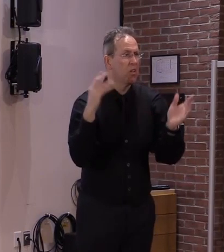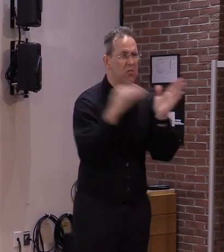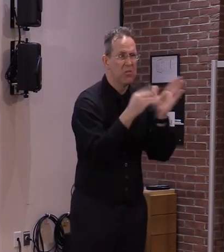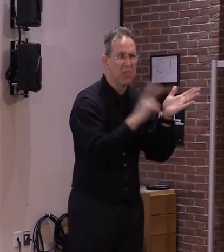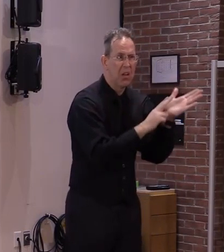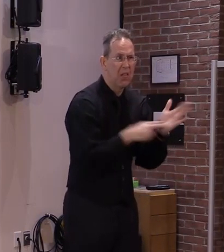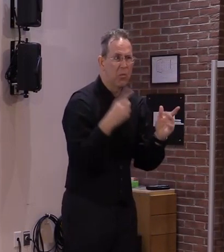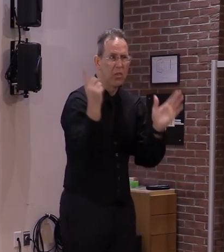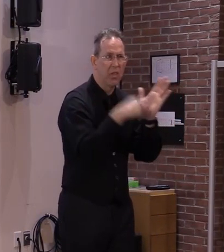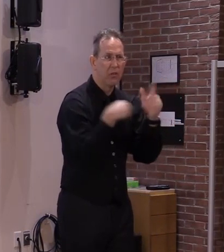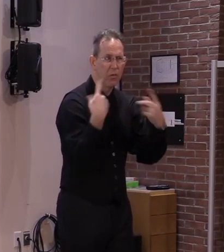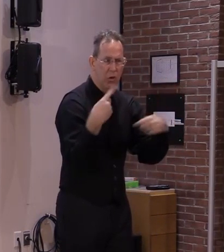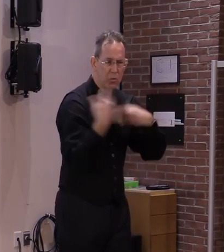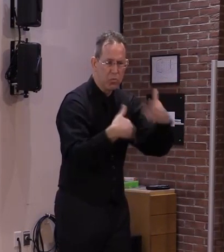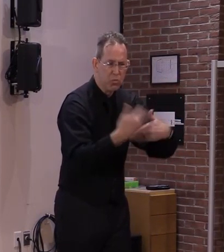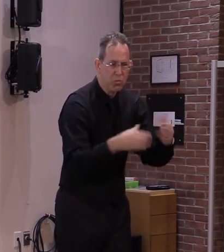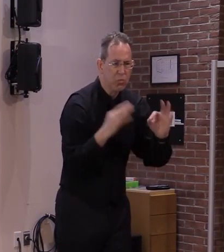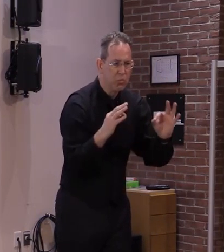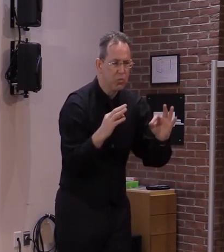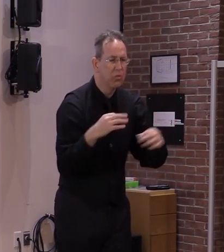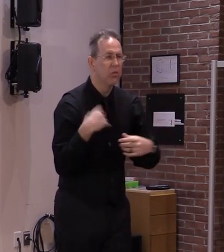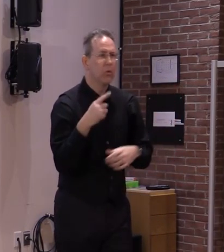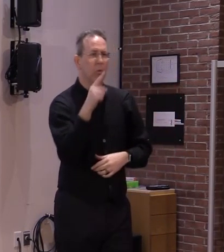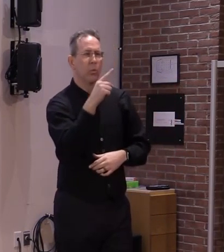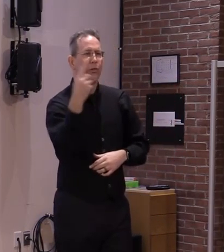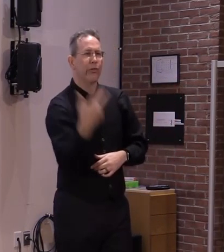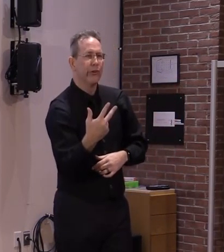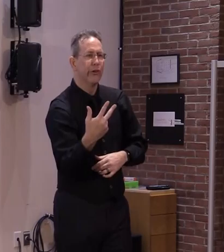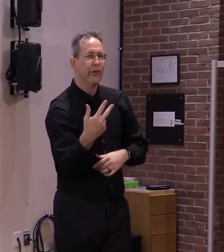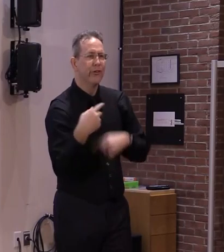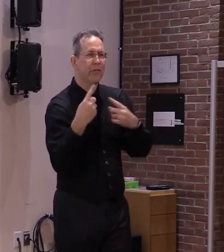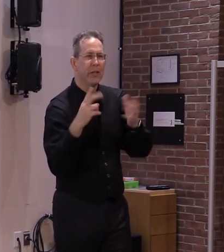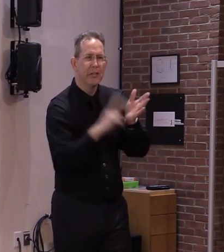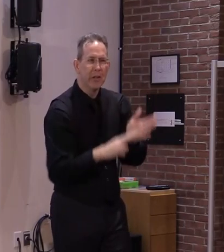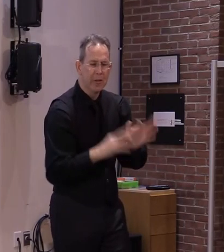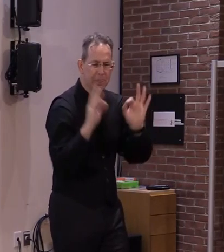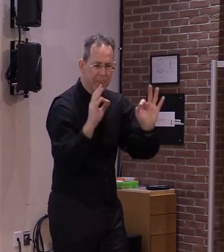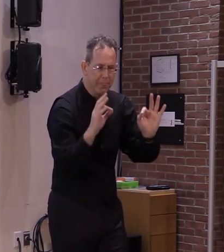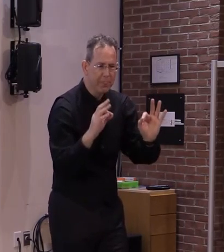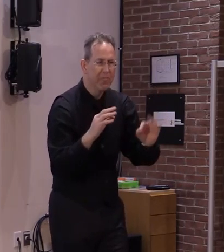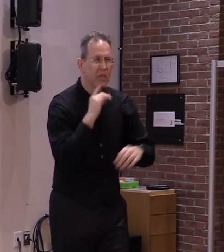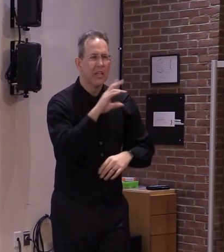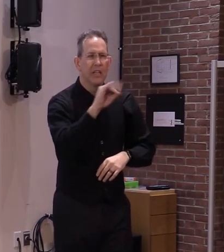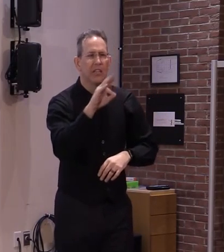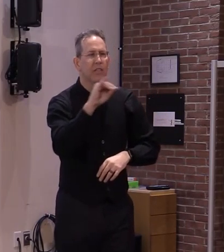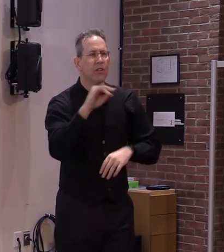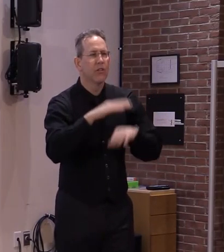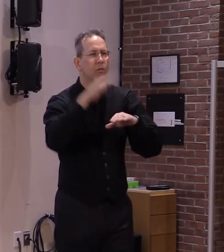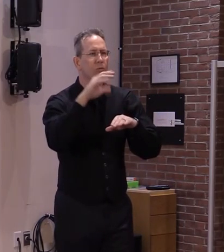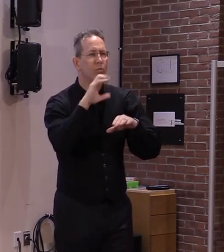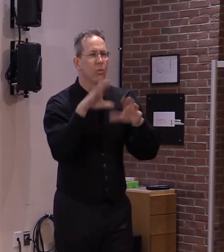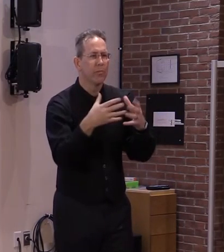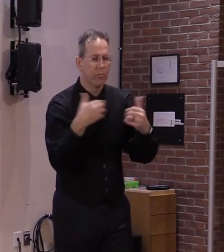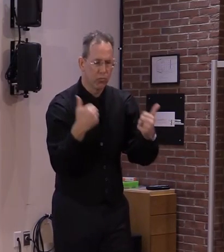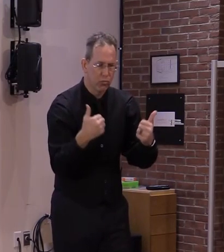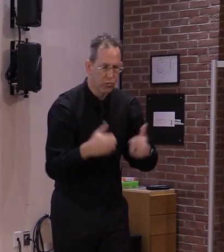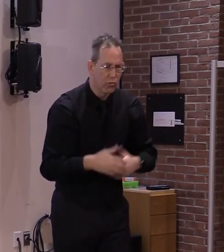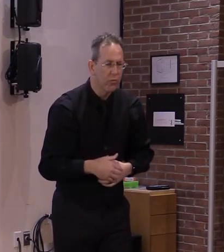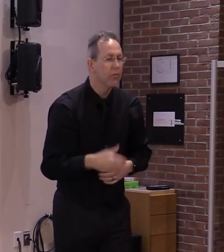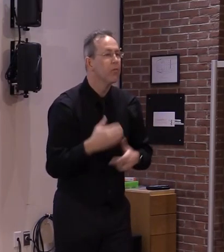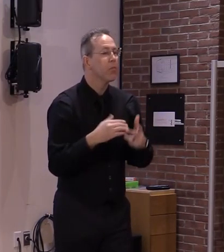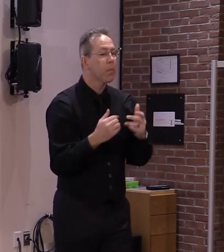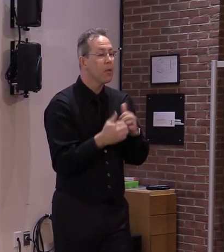that age band. So to make an appointment, you can visit the Health Department website,